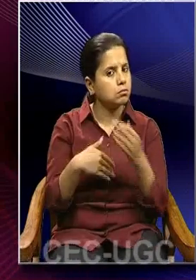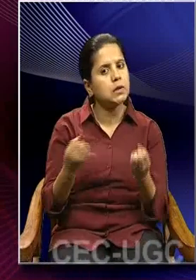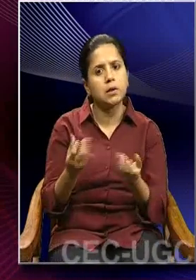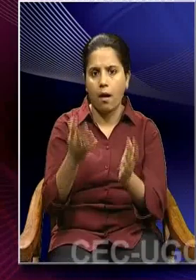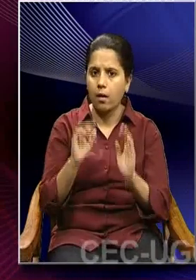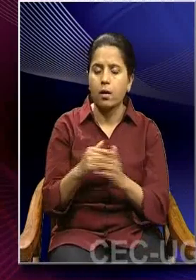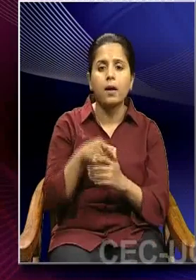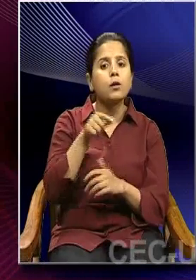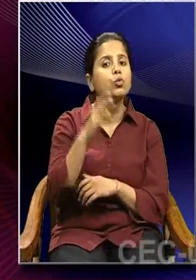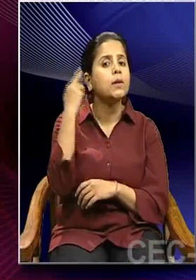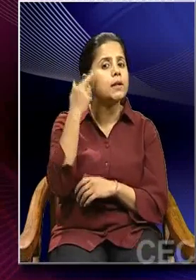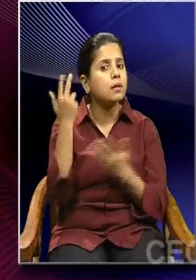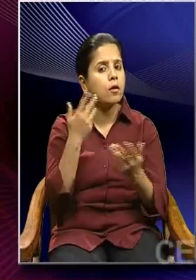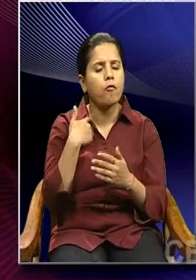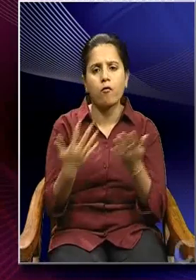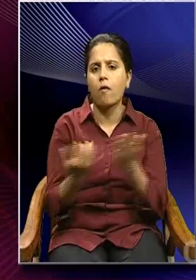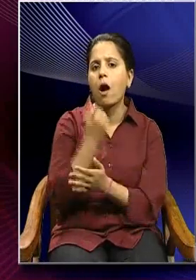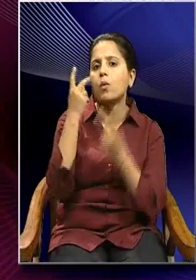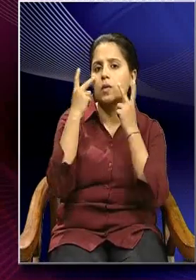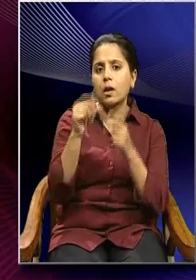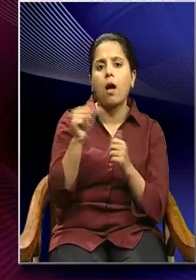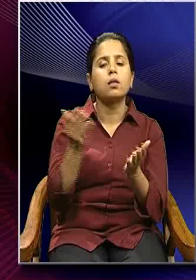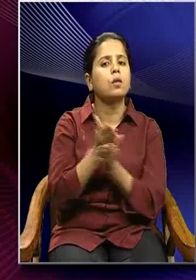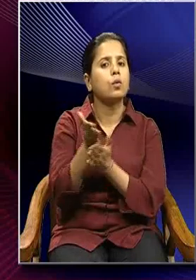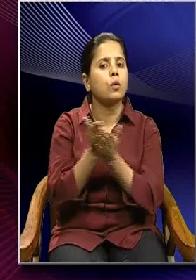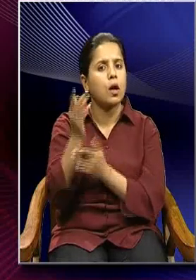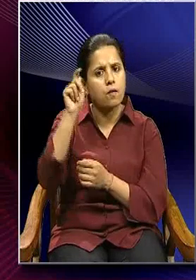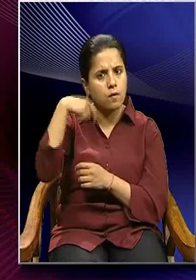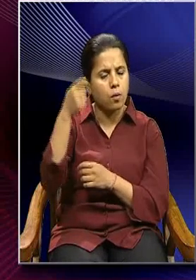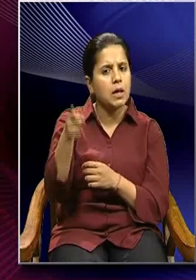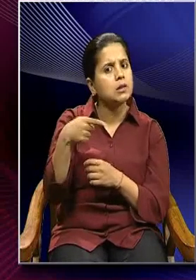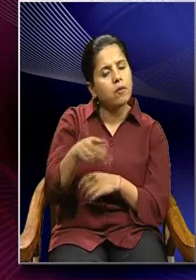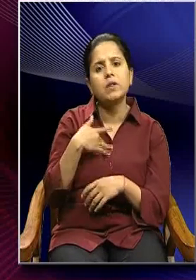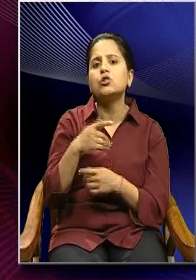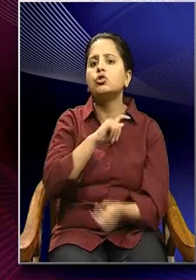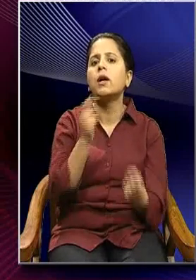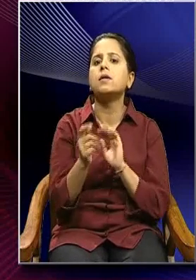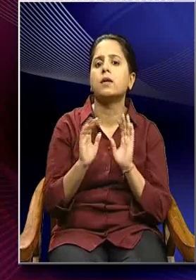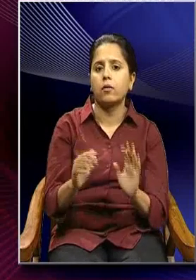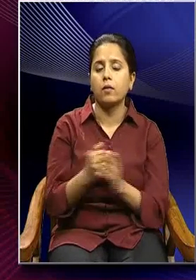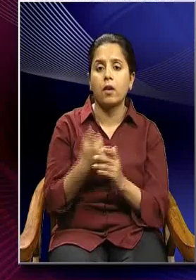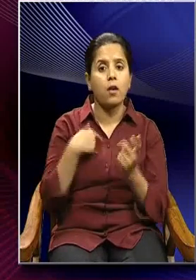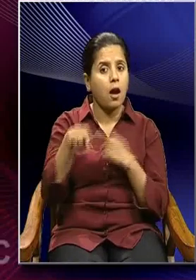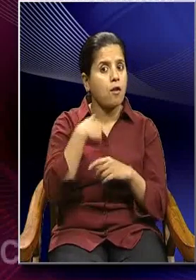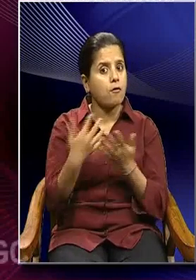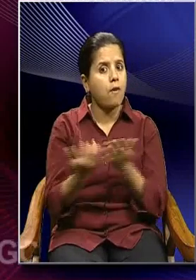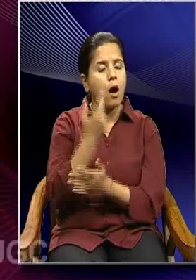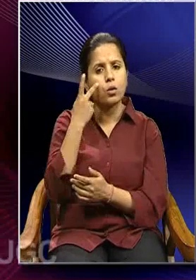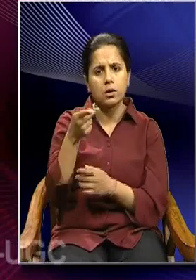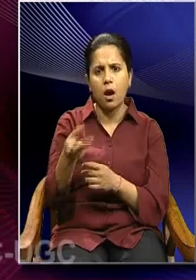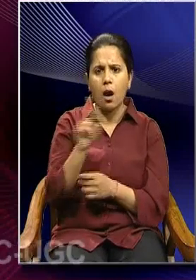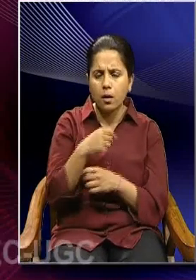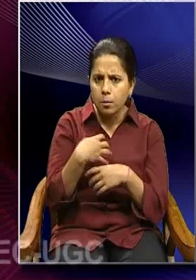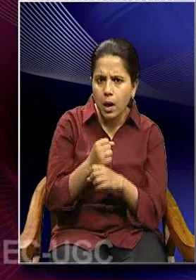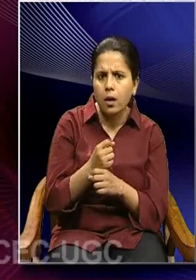because of which we find that alternative cinema also changed itself. and we find its resurgence in many